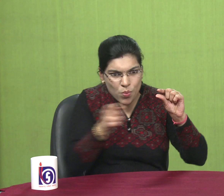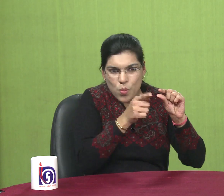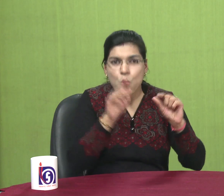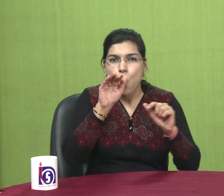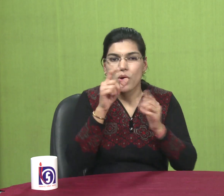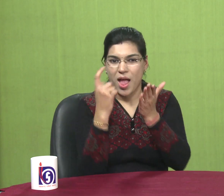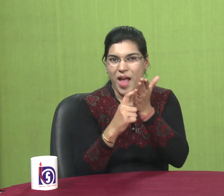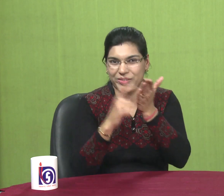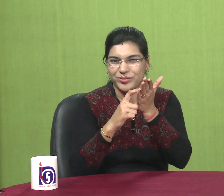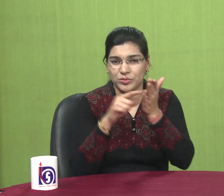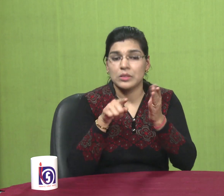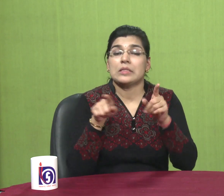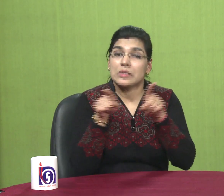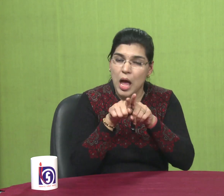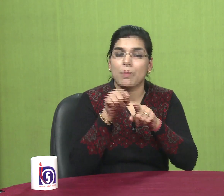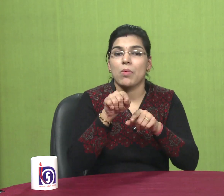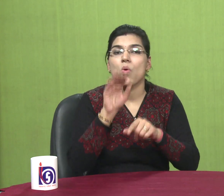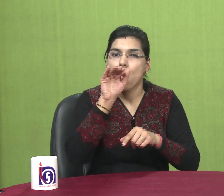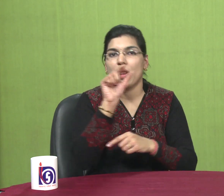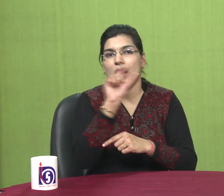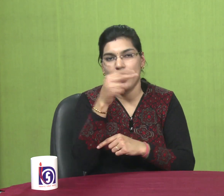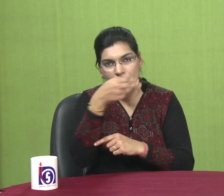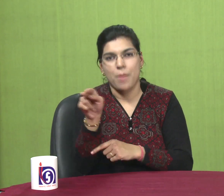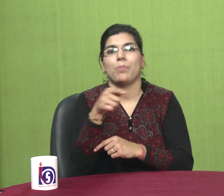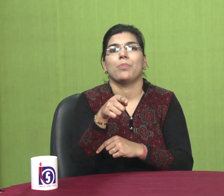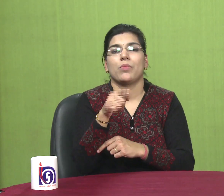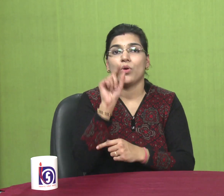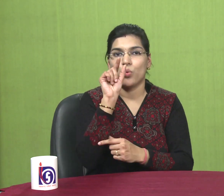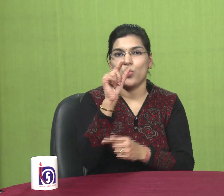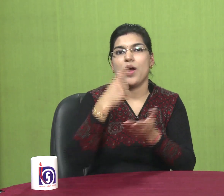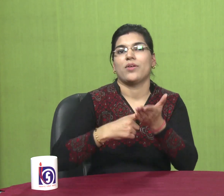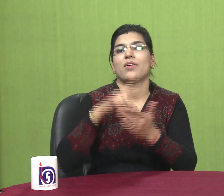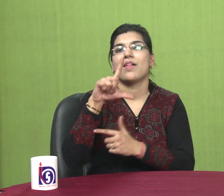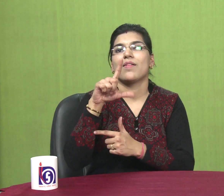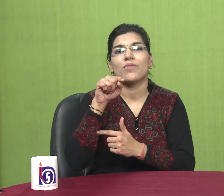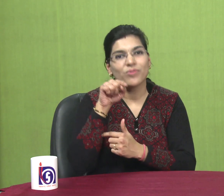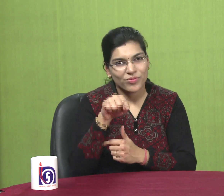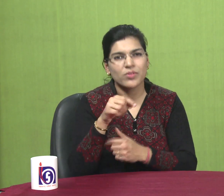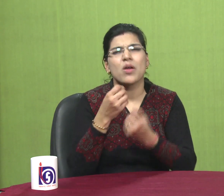www.nios.com, this whole link, this whole address is known as URL.